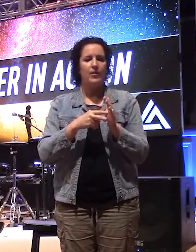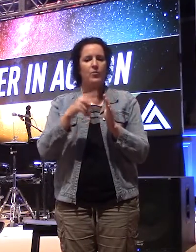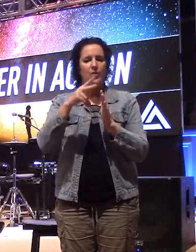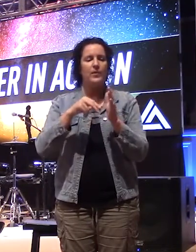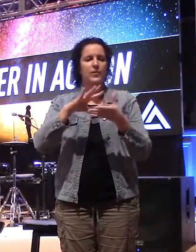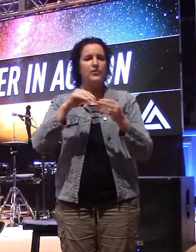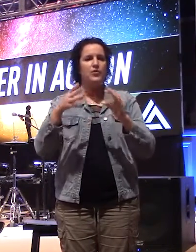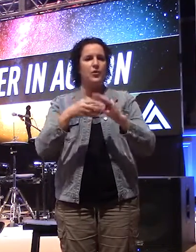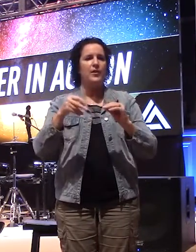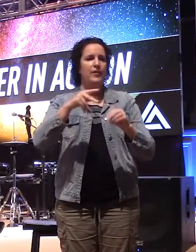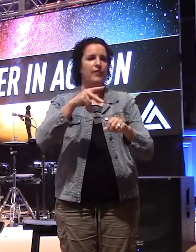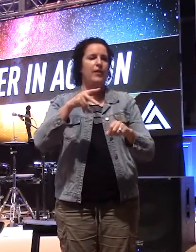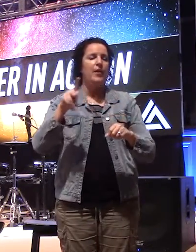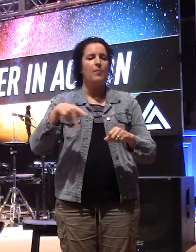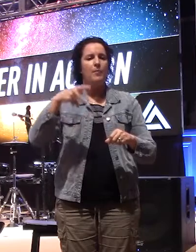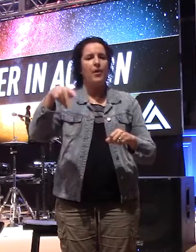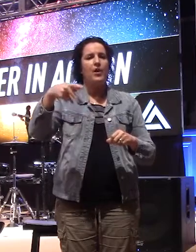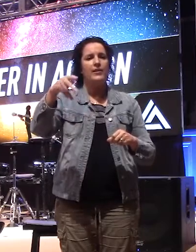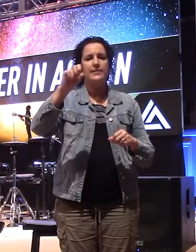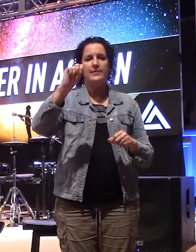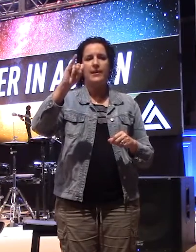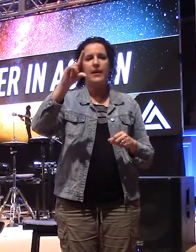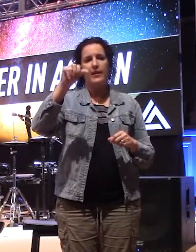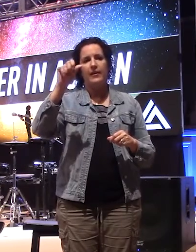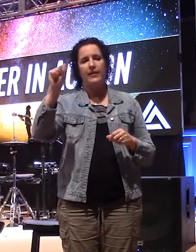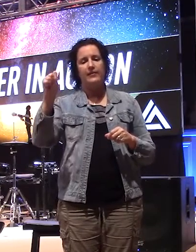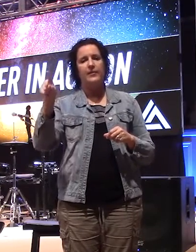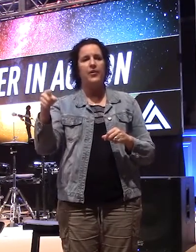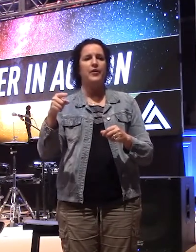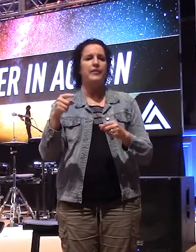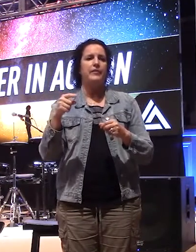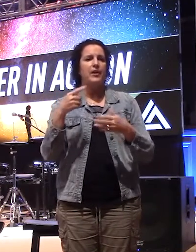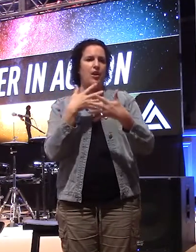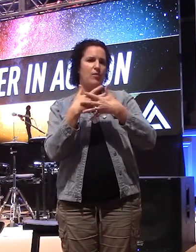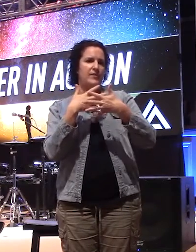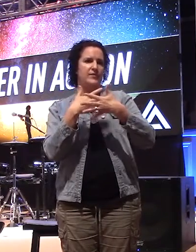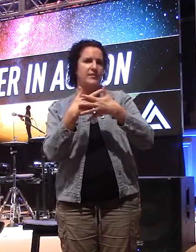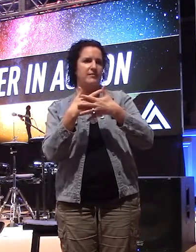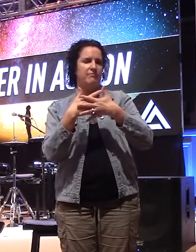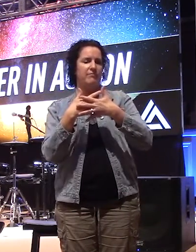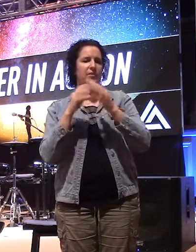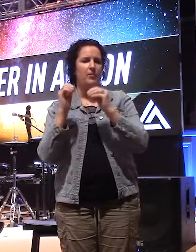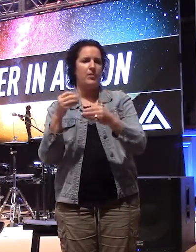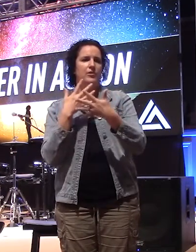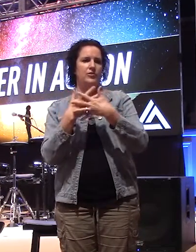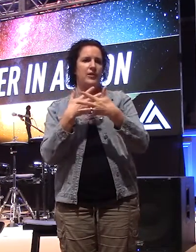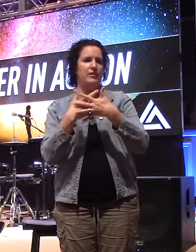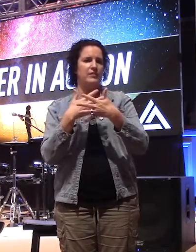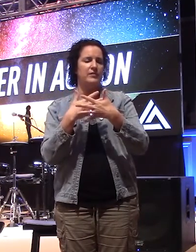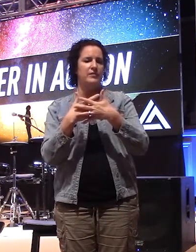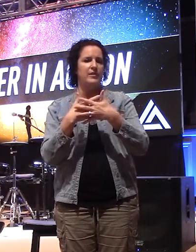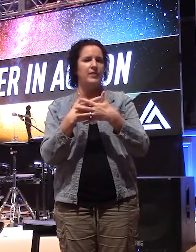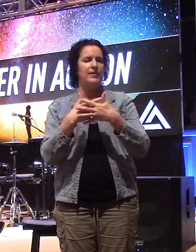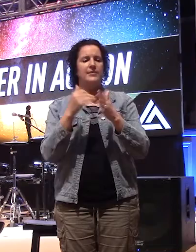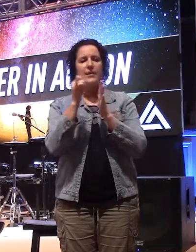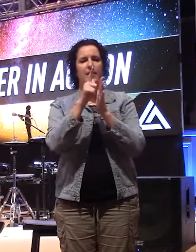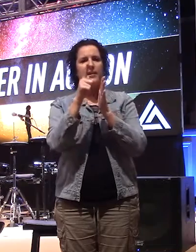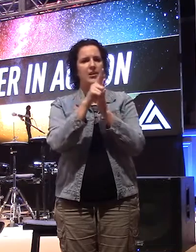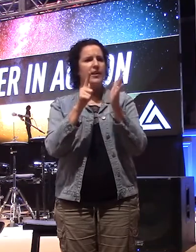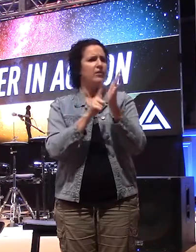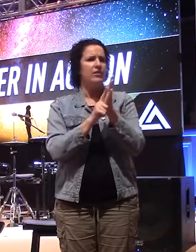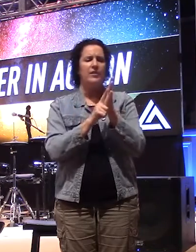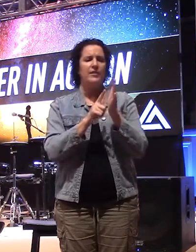story of Paul and Silas, and here they are out preaching, and they're arrested. They're put in prison. That was illegal. Paul was a Roman